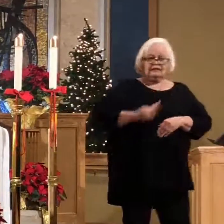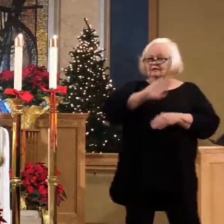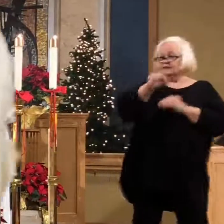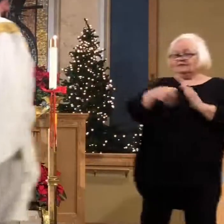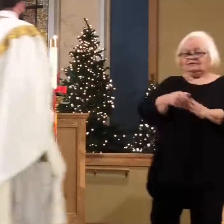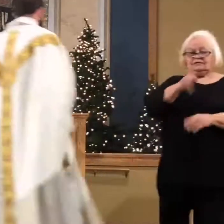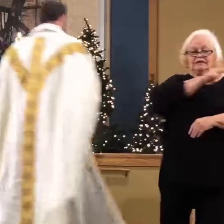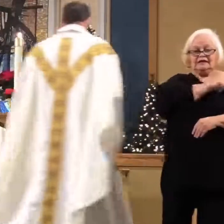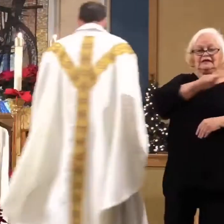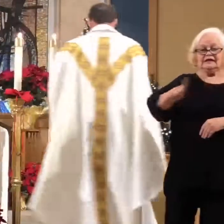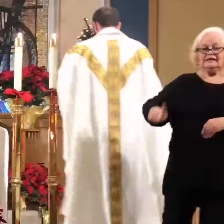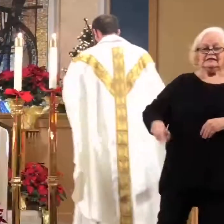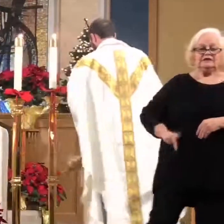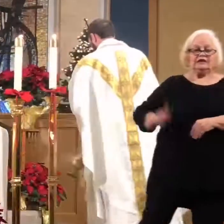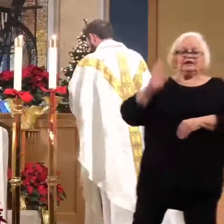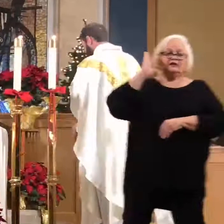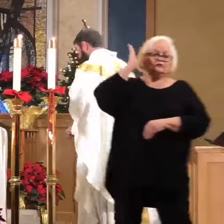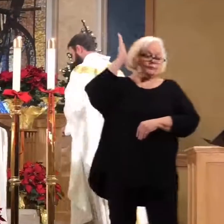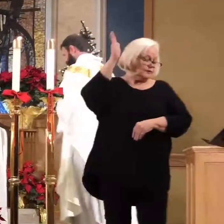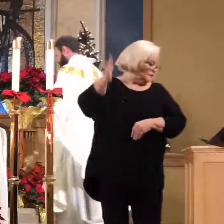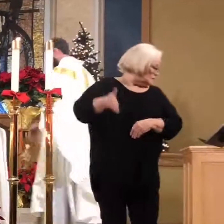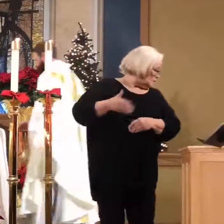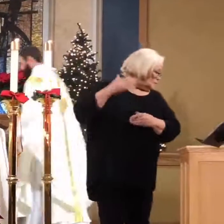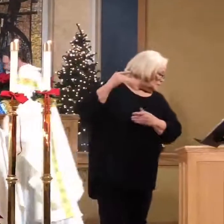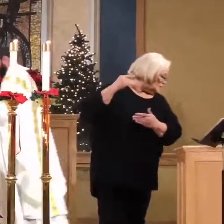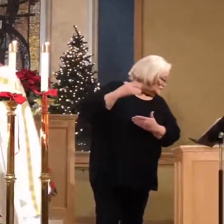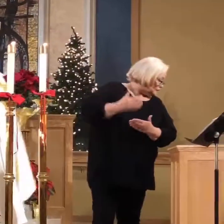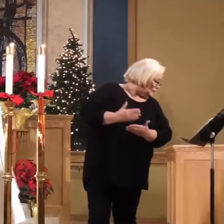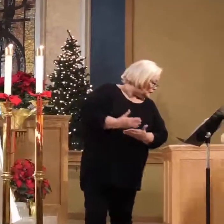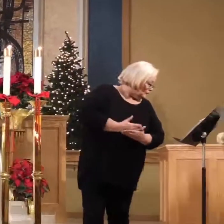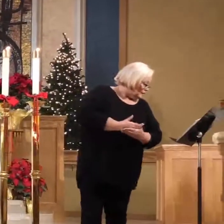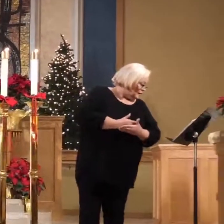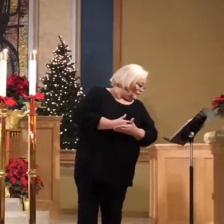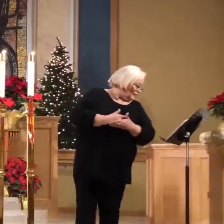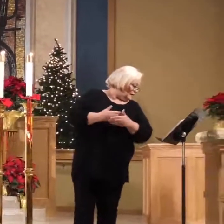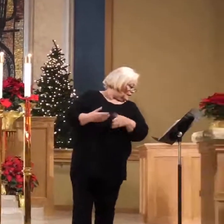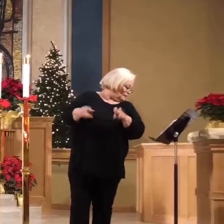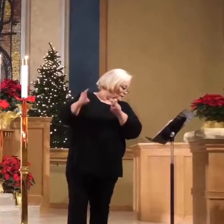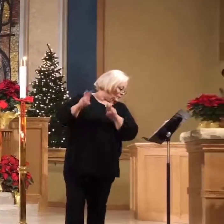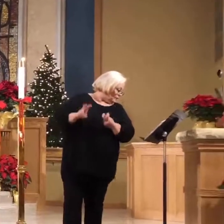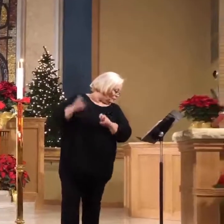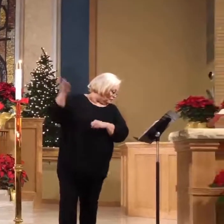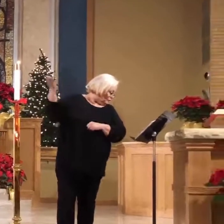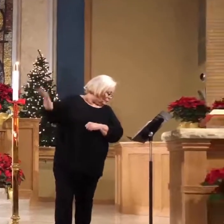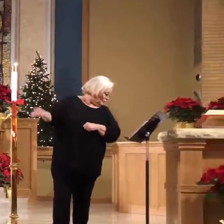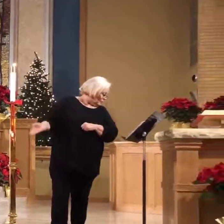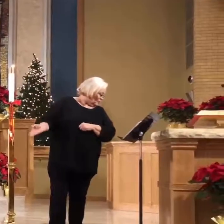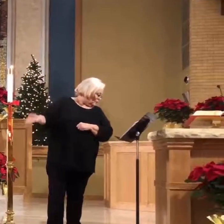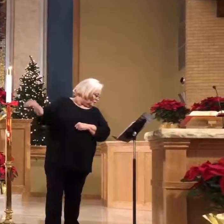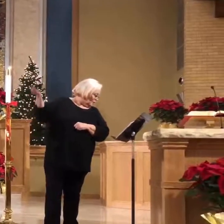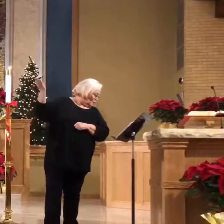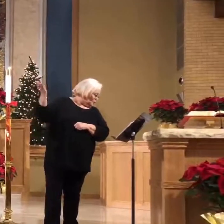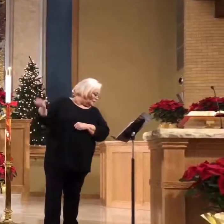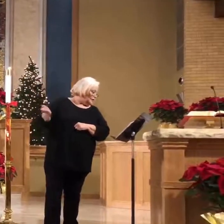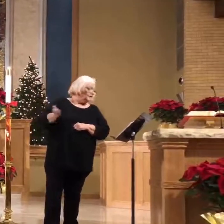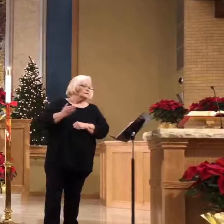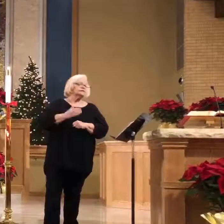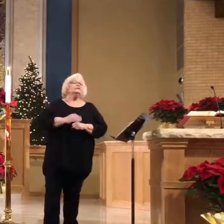Kings salvation brings. Let loving